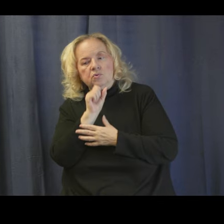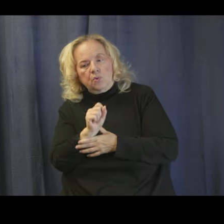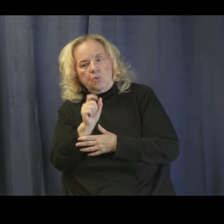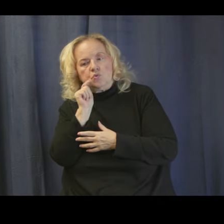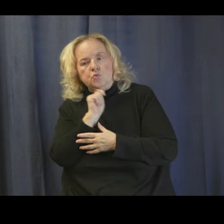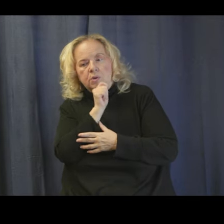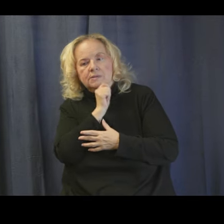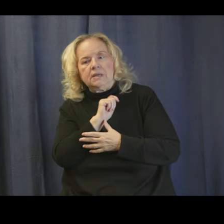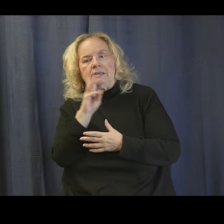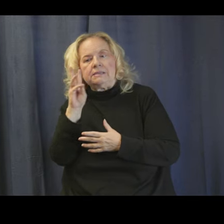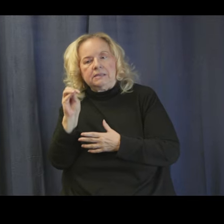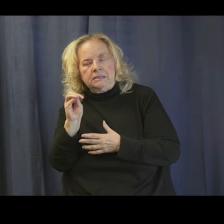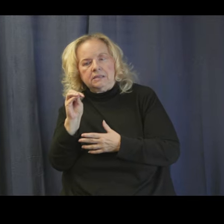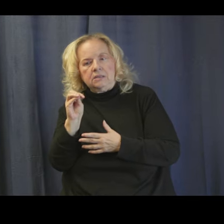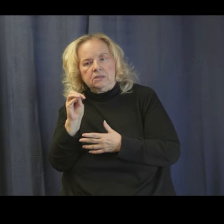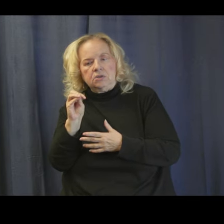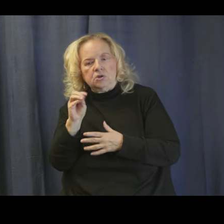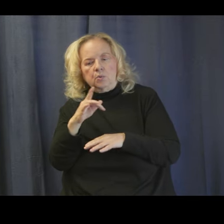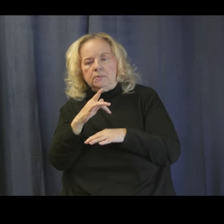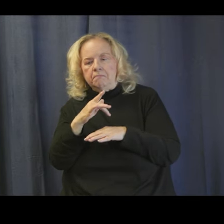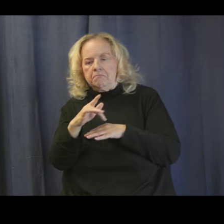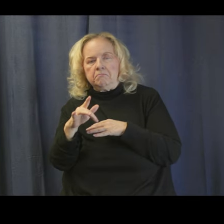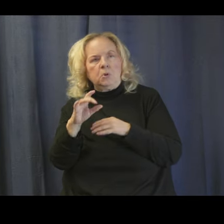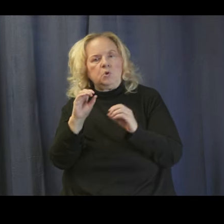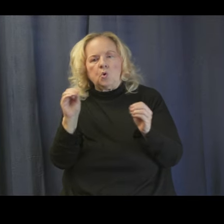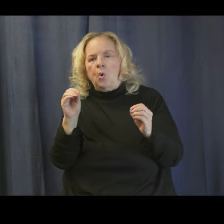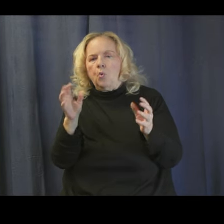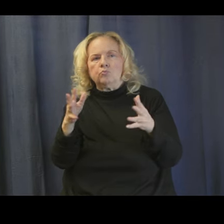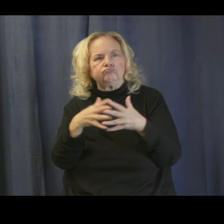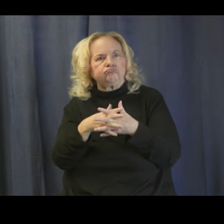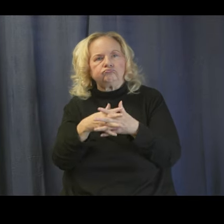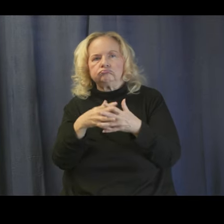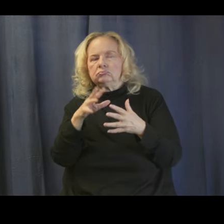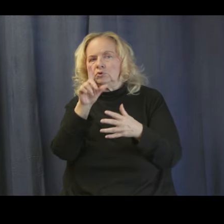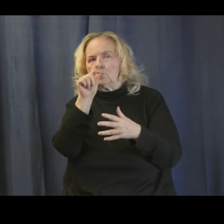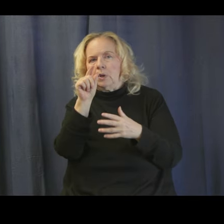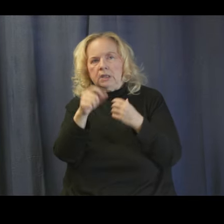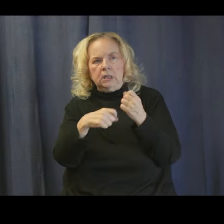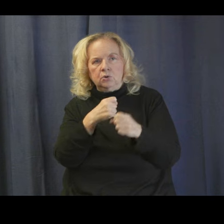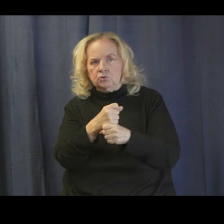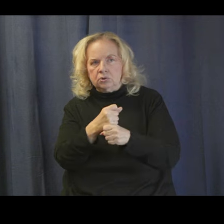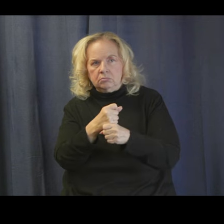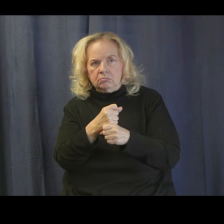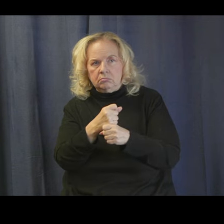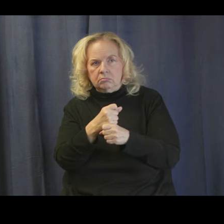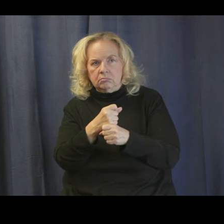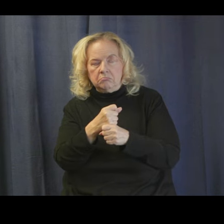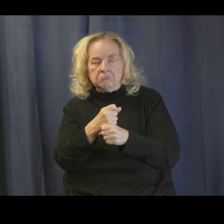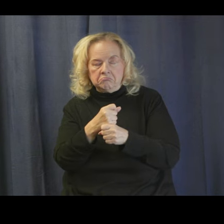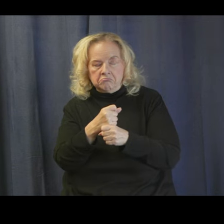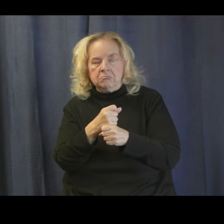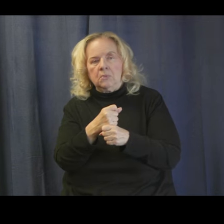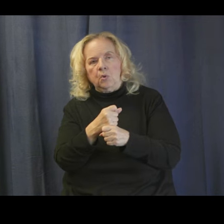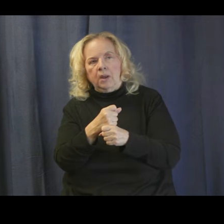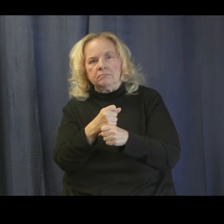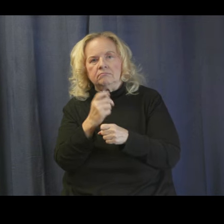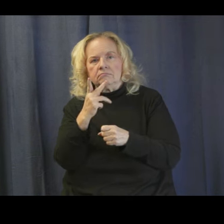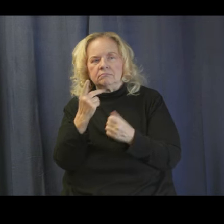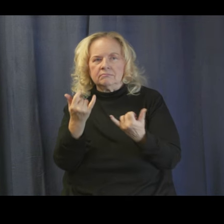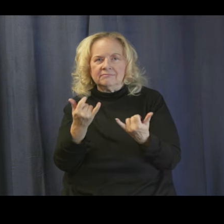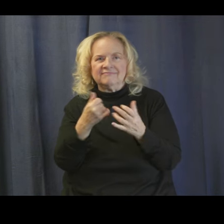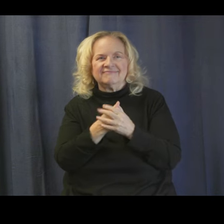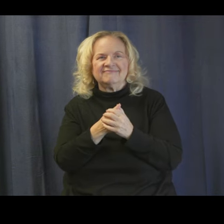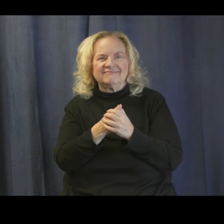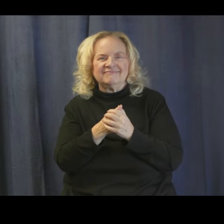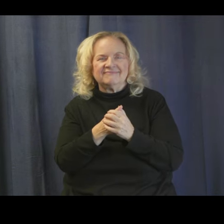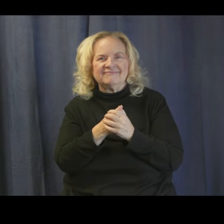they have twins at 60, she was barren 20 years, right? Everyone follow me? Okay,